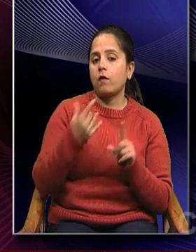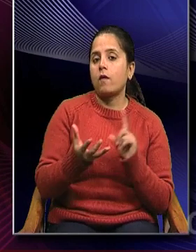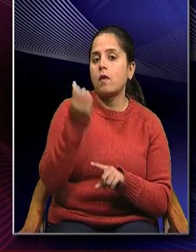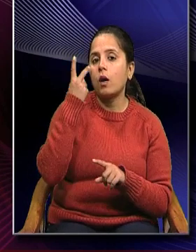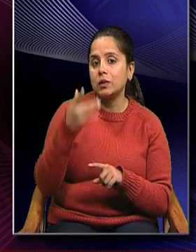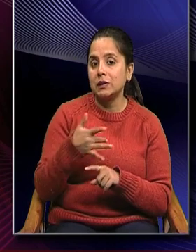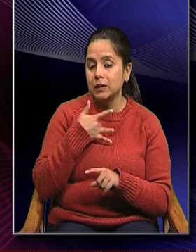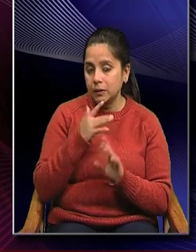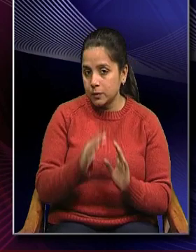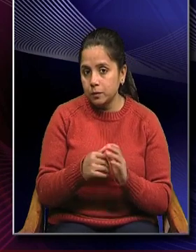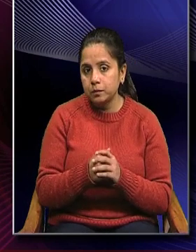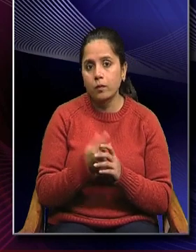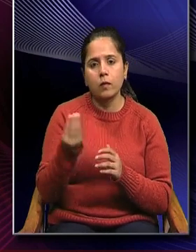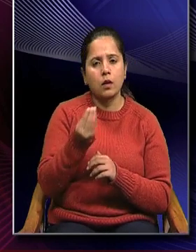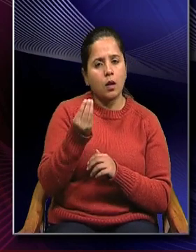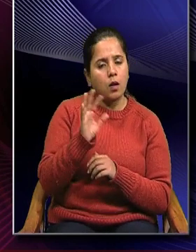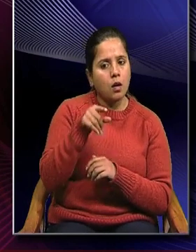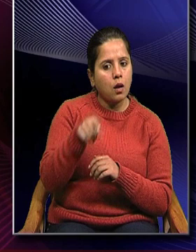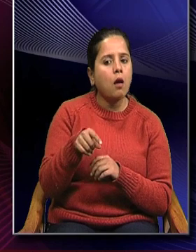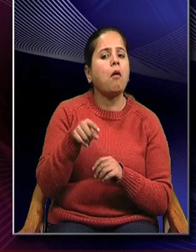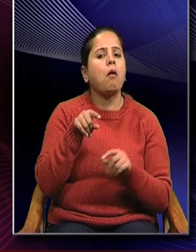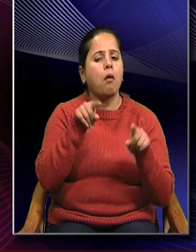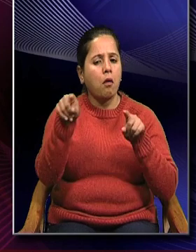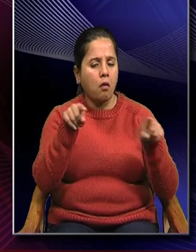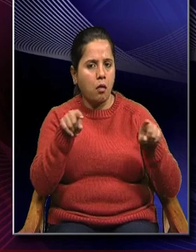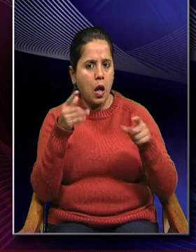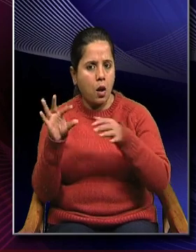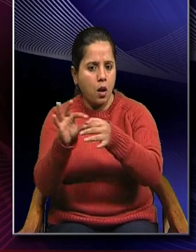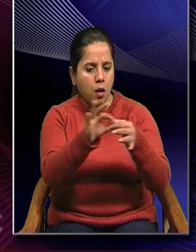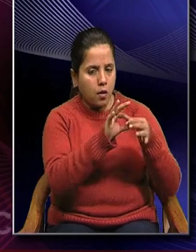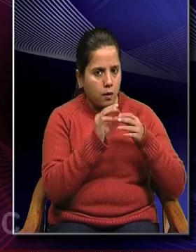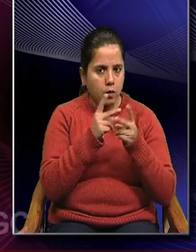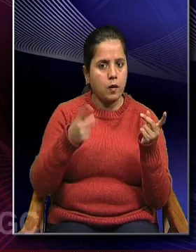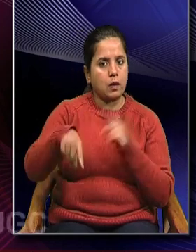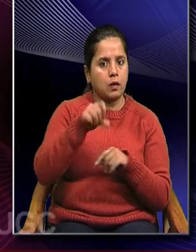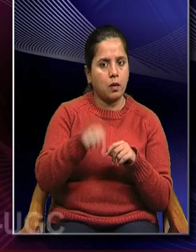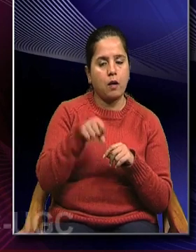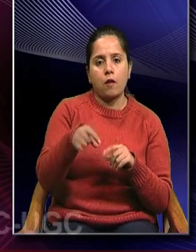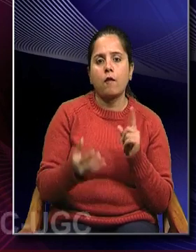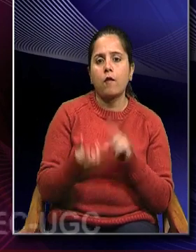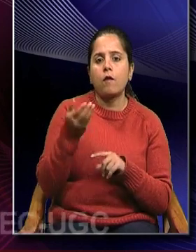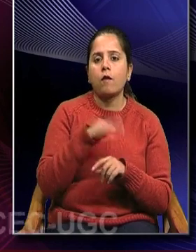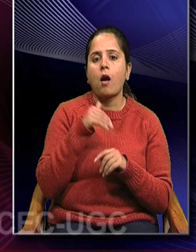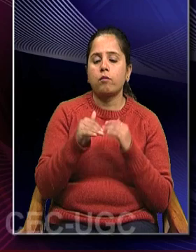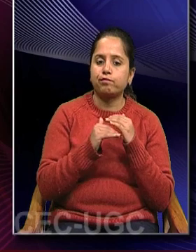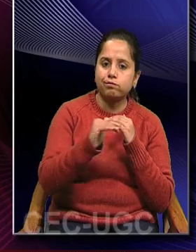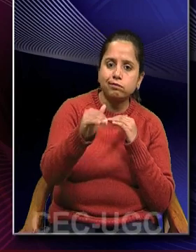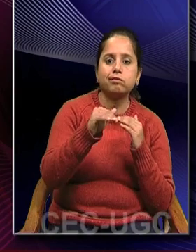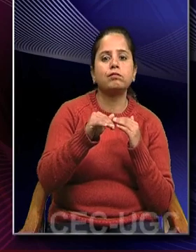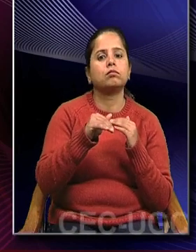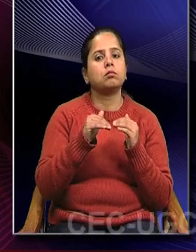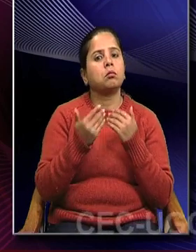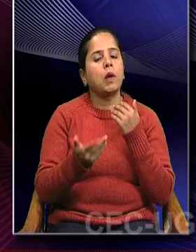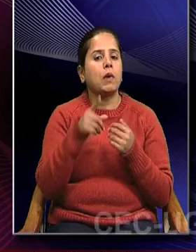how some kind of a stranglehold of the monopoly capital can be gauged from the statistic that